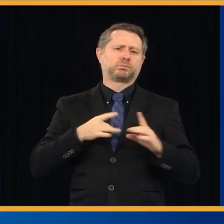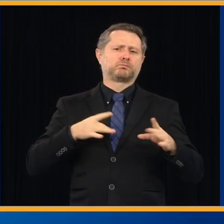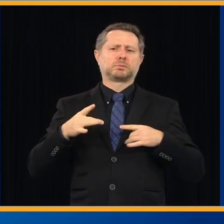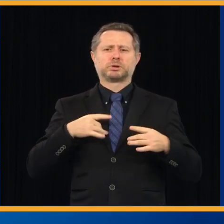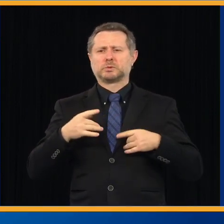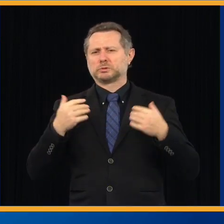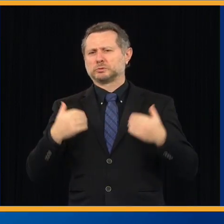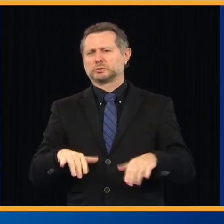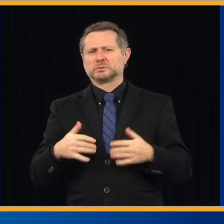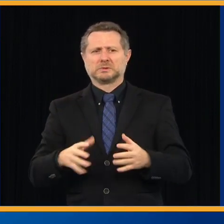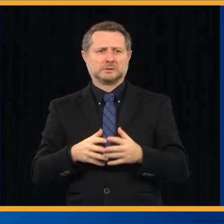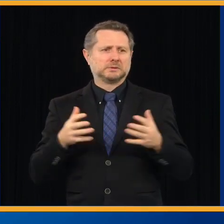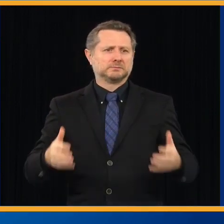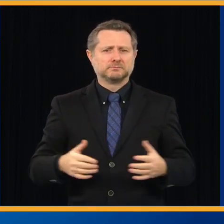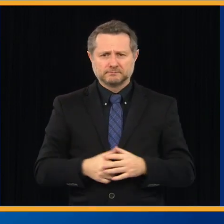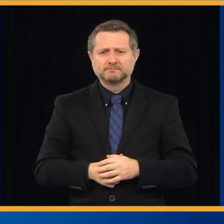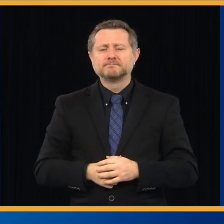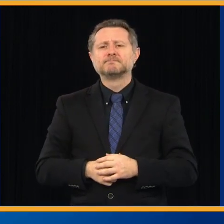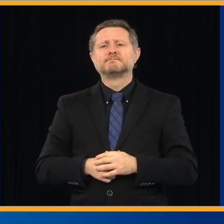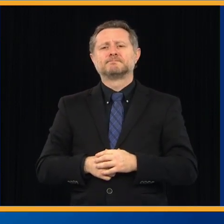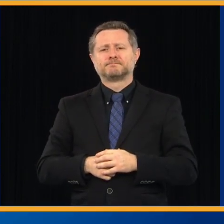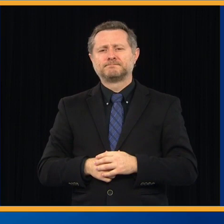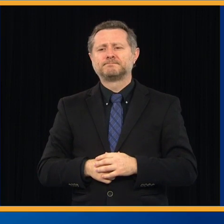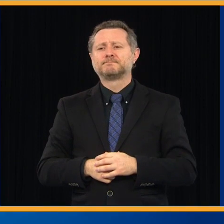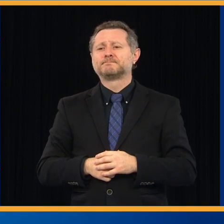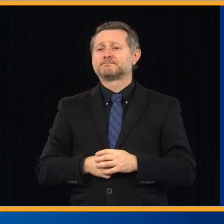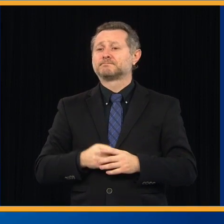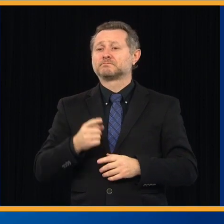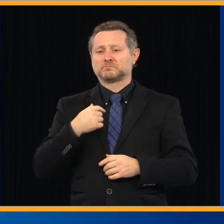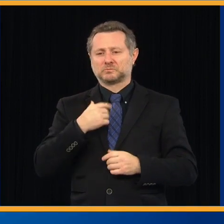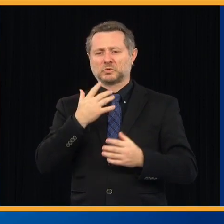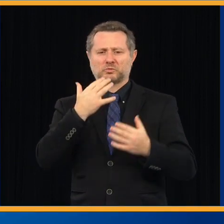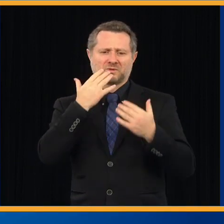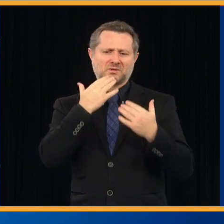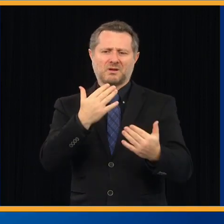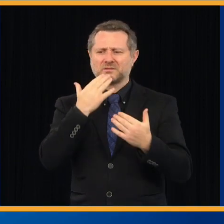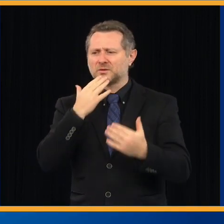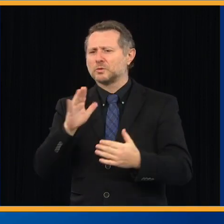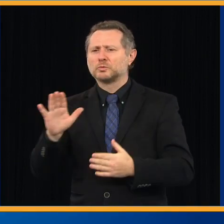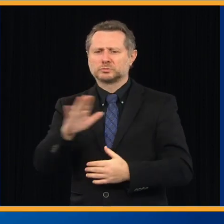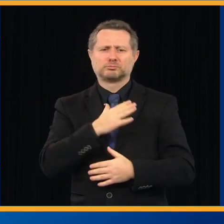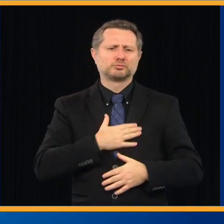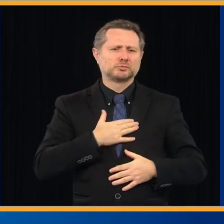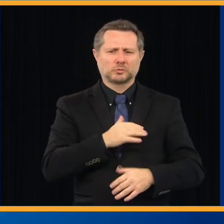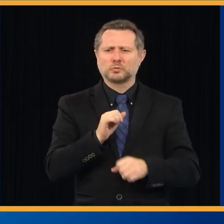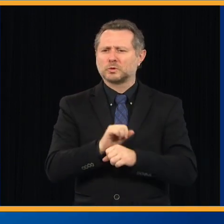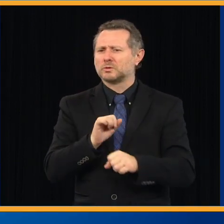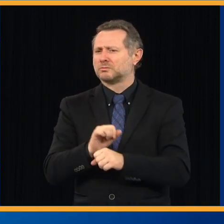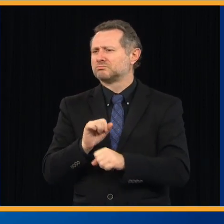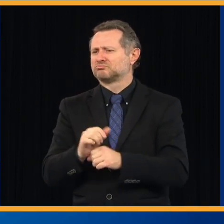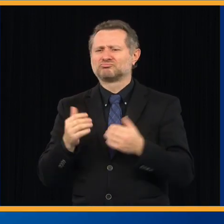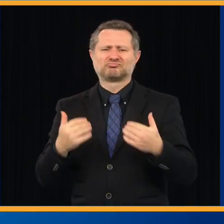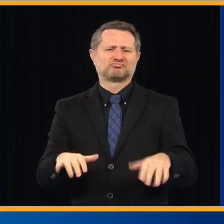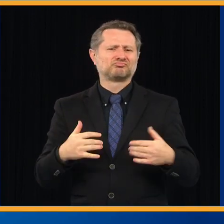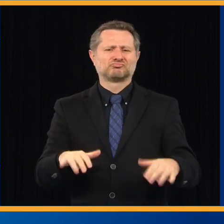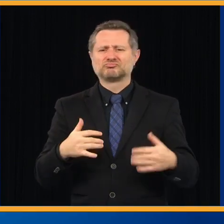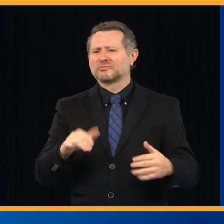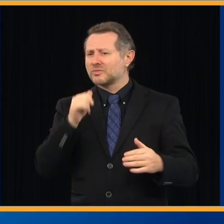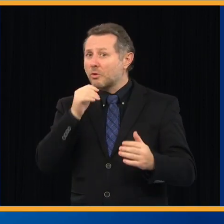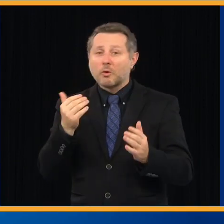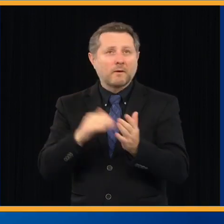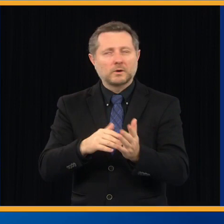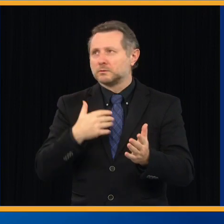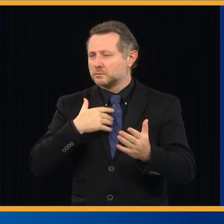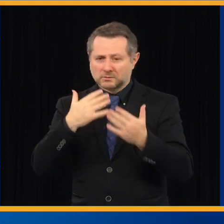workers. We've said thank you and we appreciate what you're doing 1,000 times, but I